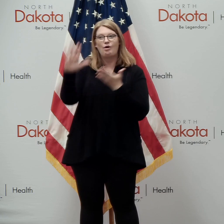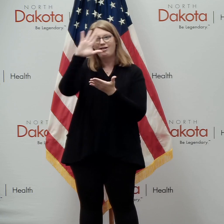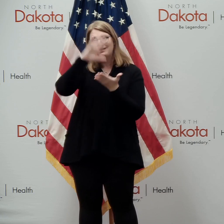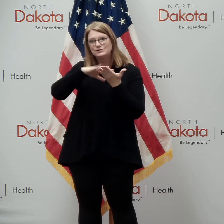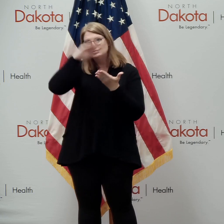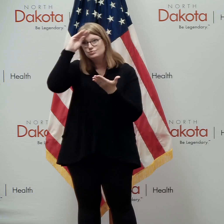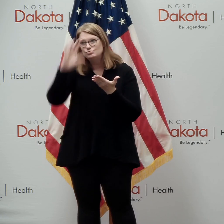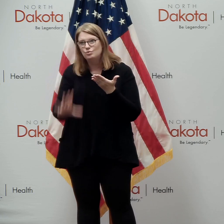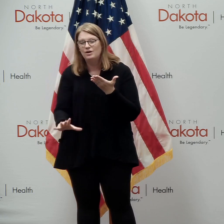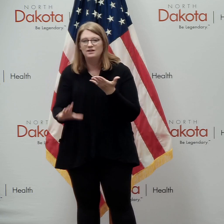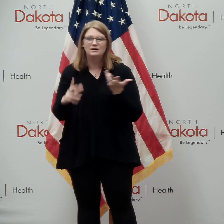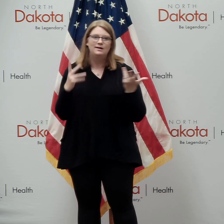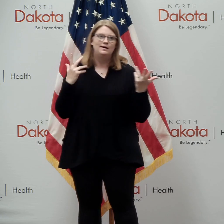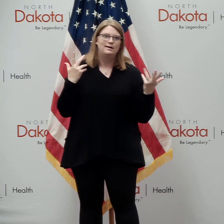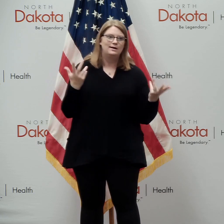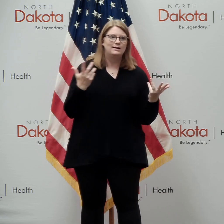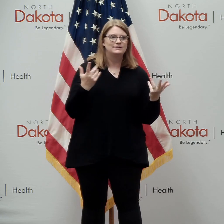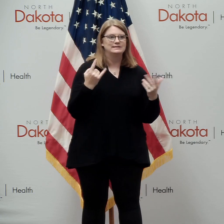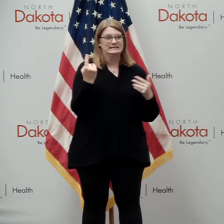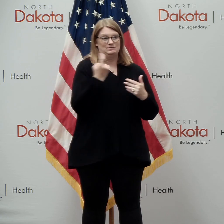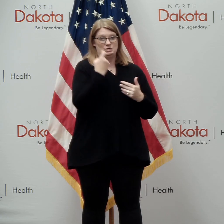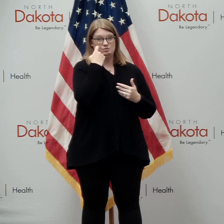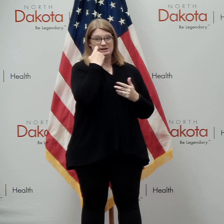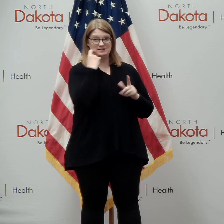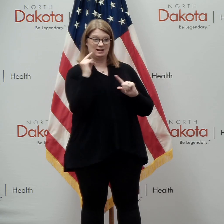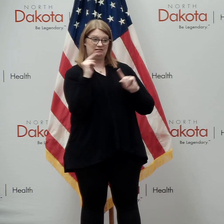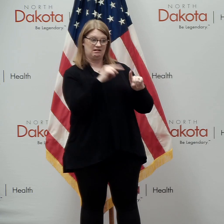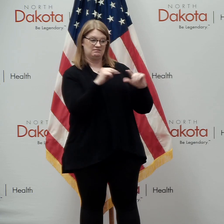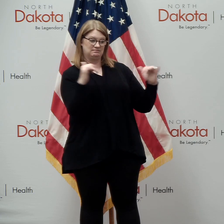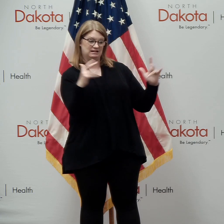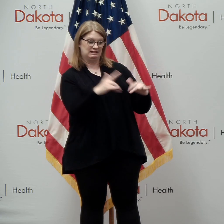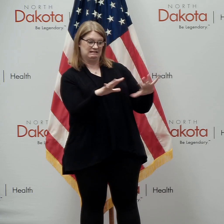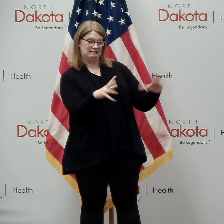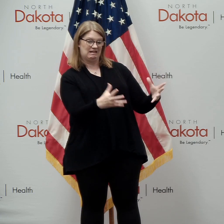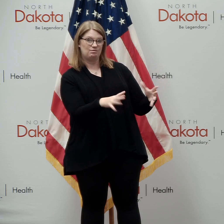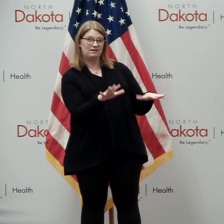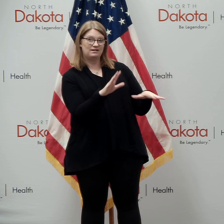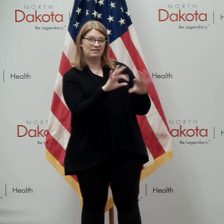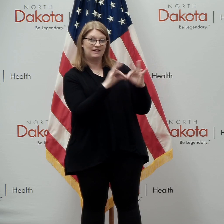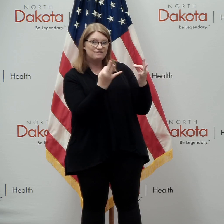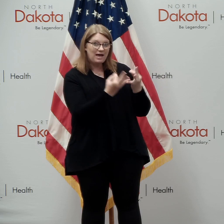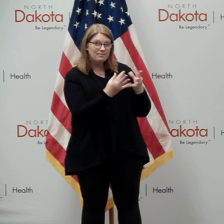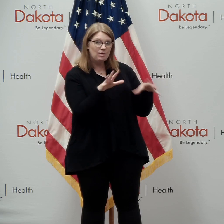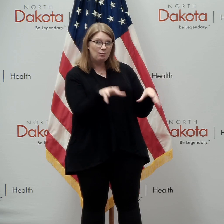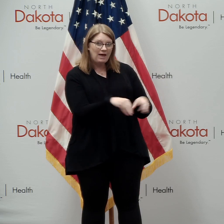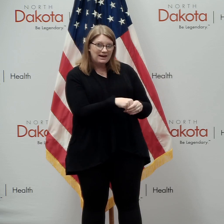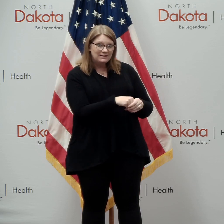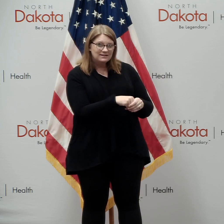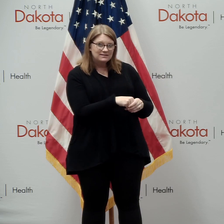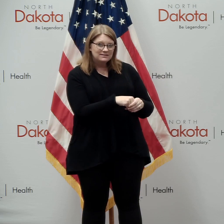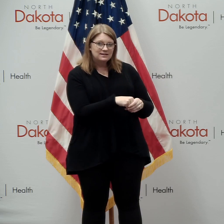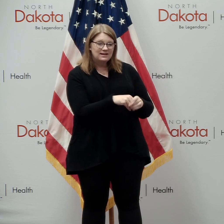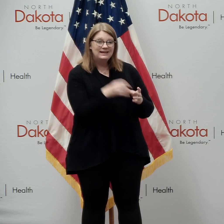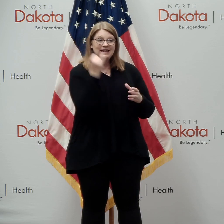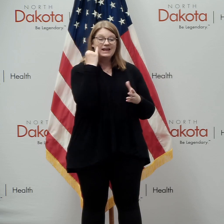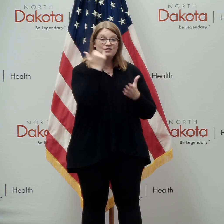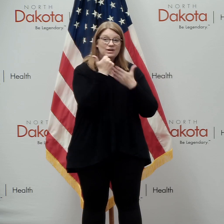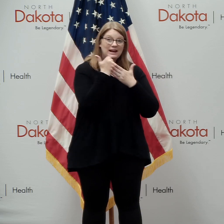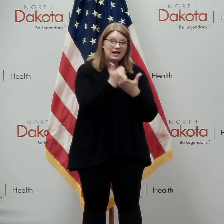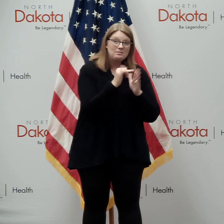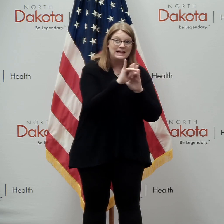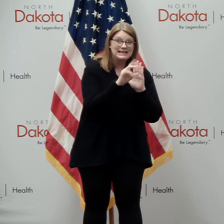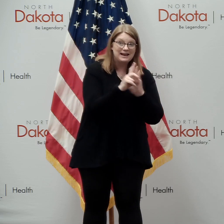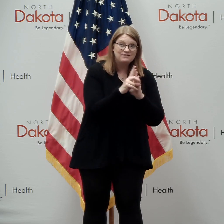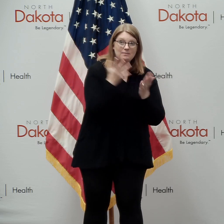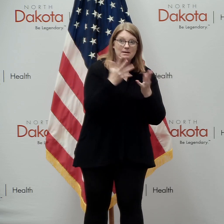you're someone who's recently attended a gathering, family gathering, or wedding gathering, if you can help identify people who may have